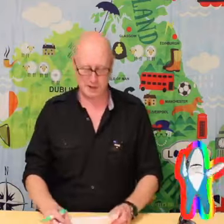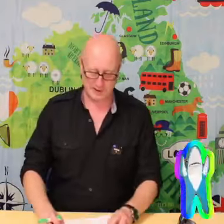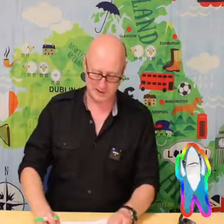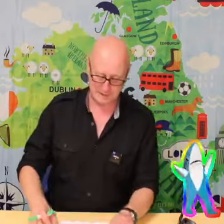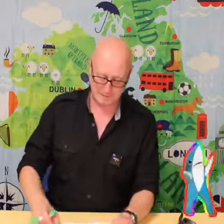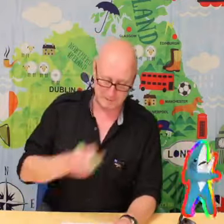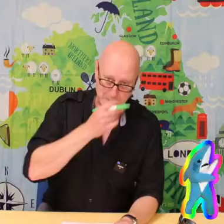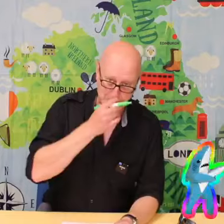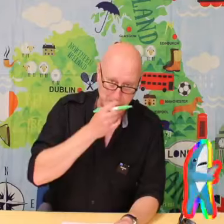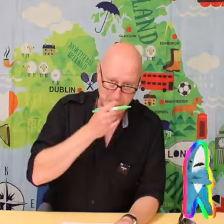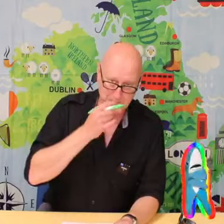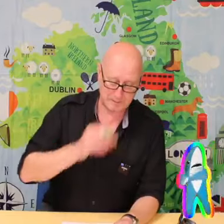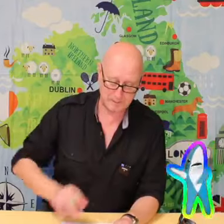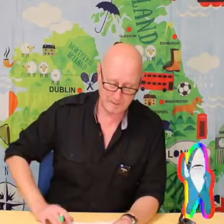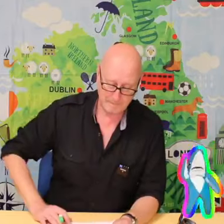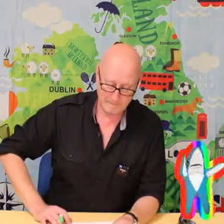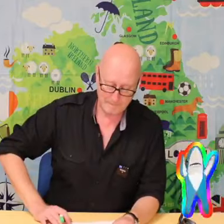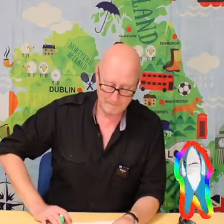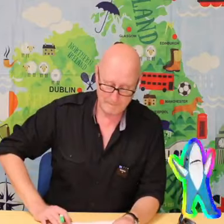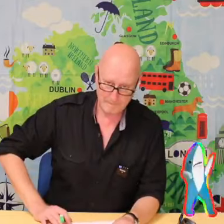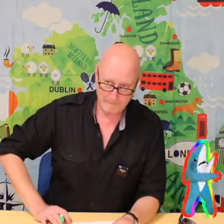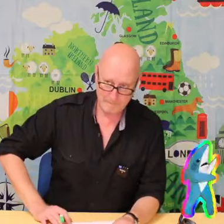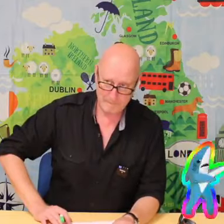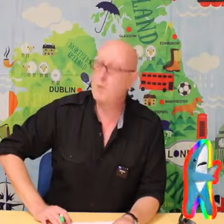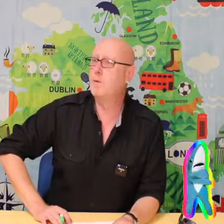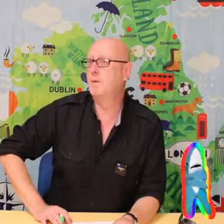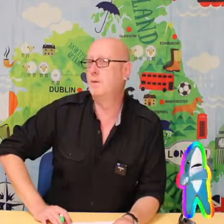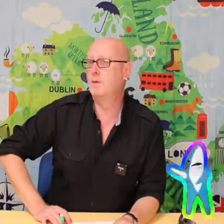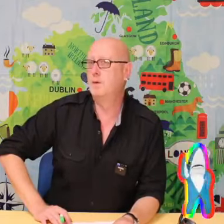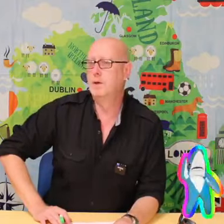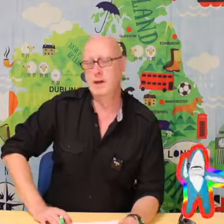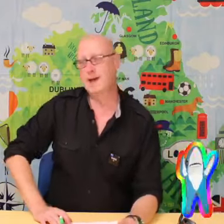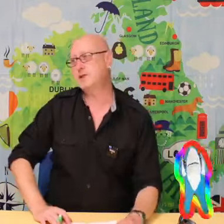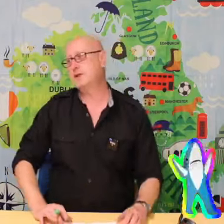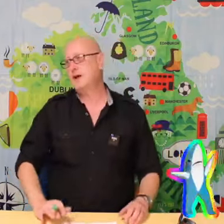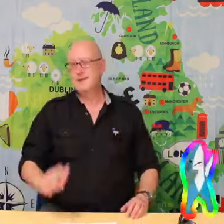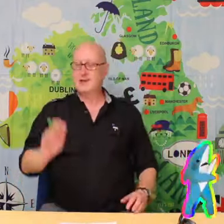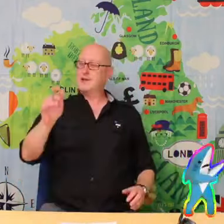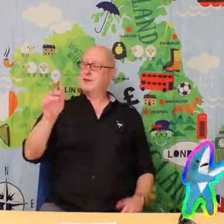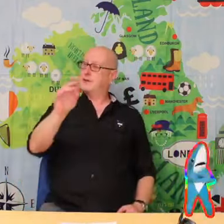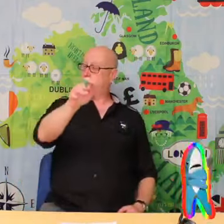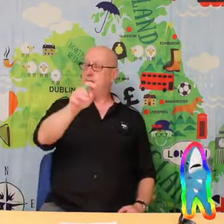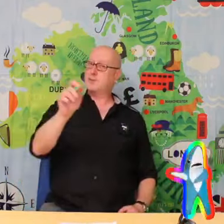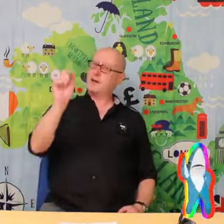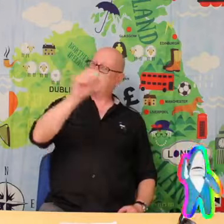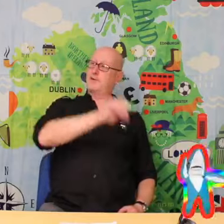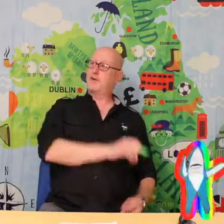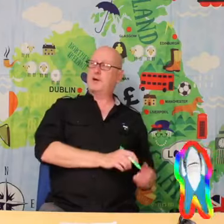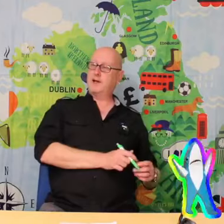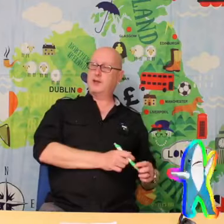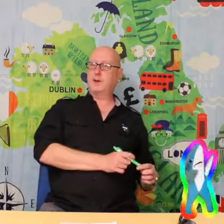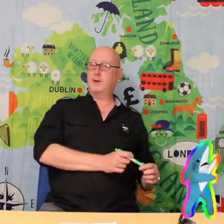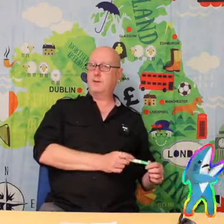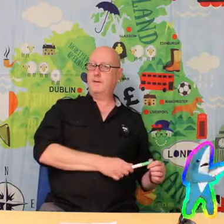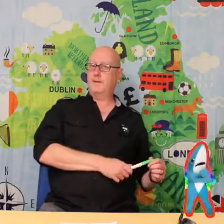Paul is saying that his lunch was scrambled eggs, bacon on toast with tomato ketchup. Oh, nice. See, that's nice, but I'd have gone for the HP on that one.